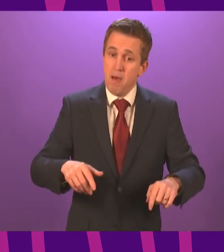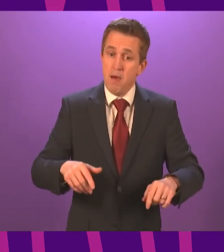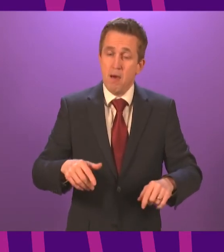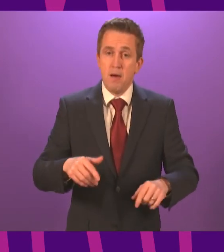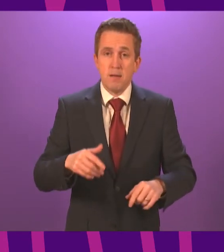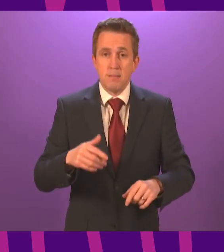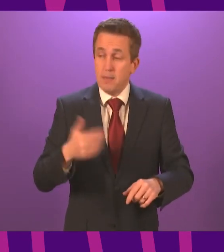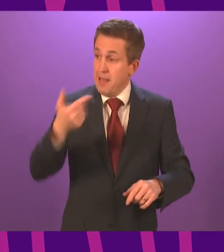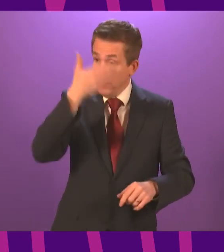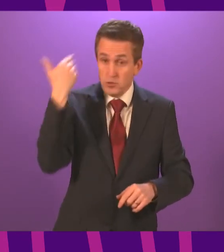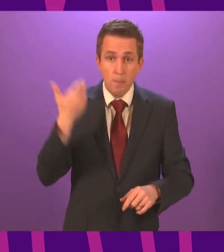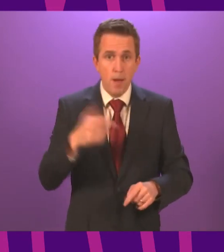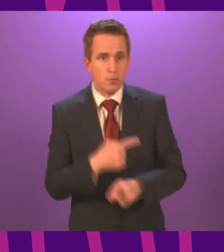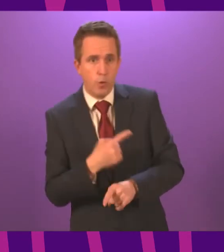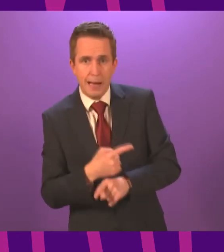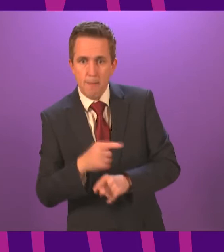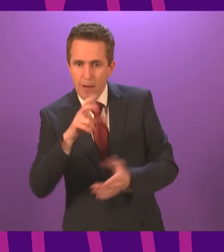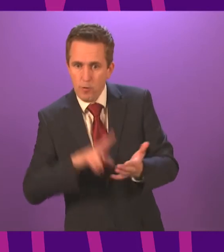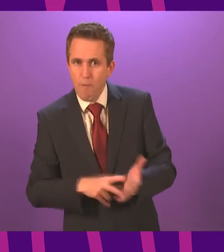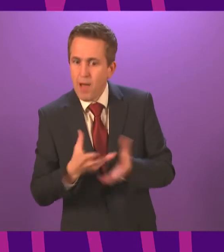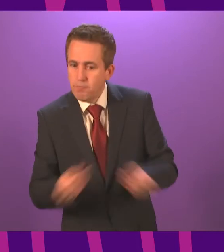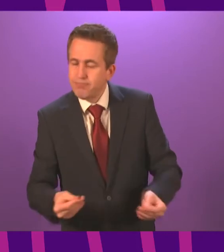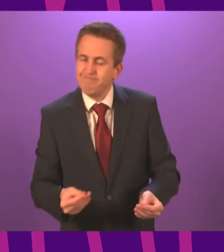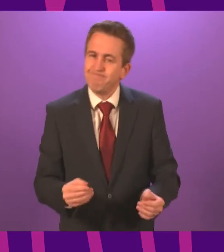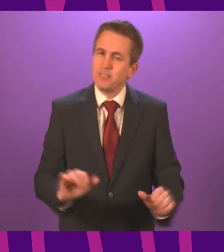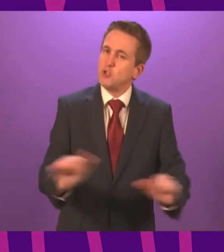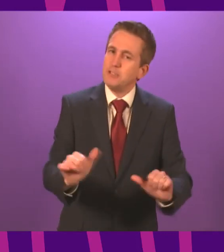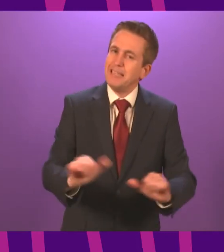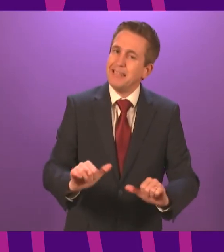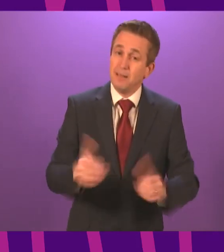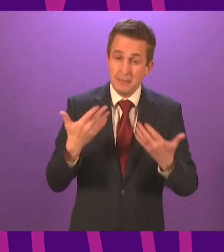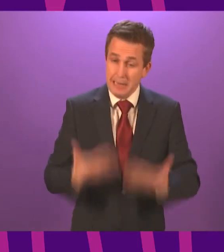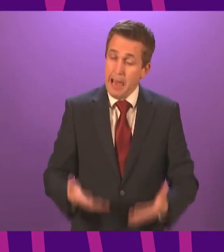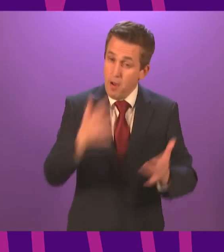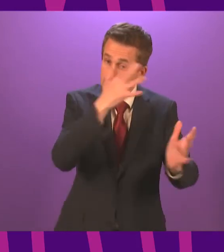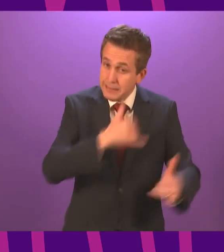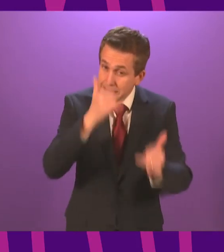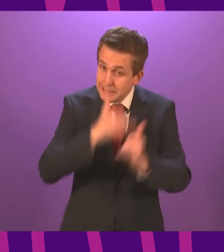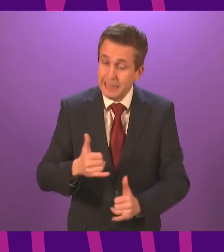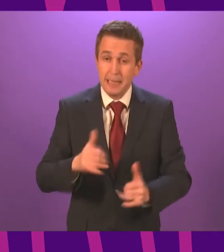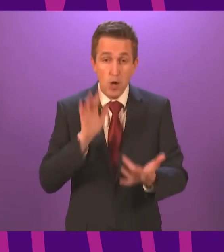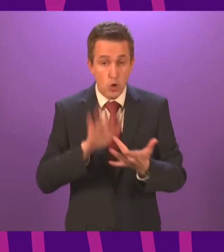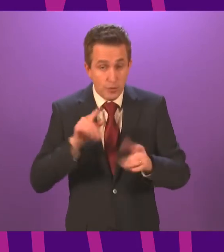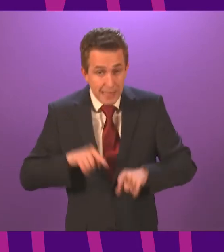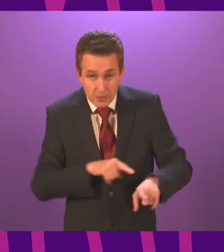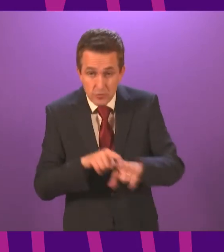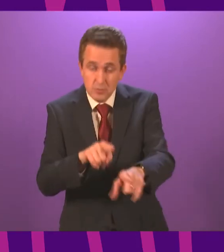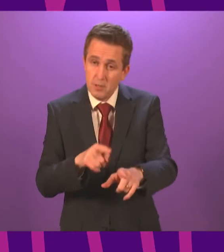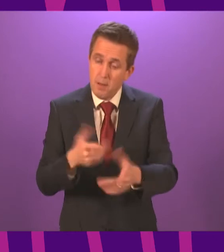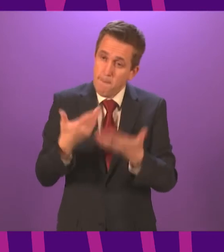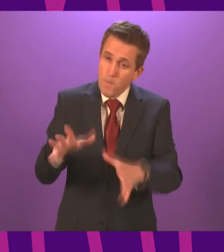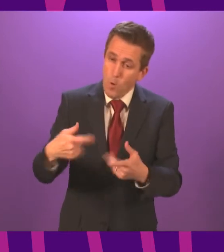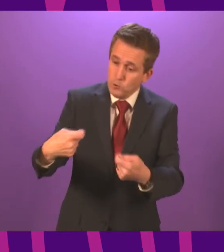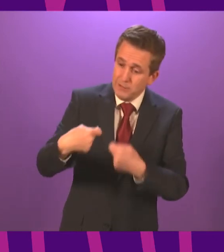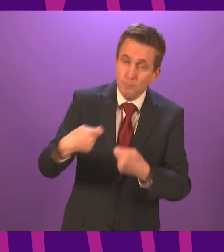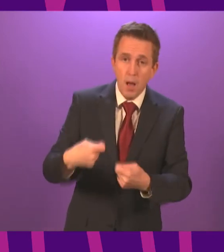of eliminating the virus has been replaced with a realisation that until we have mass testing, more robust contact tracing, better treatments, and until